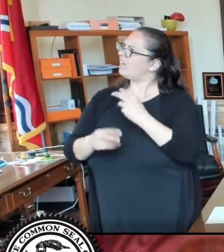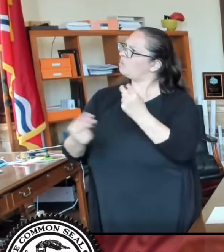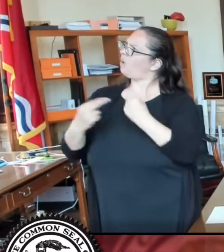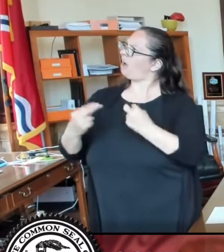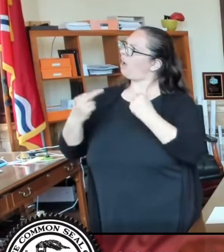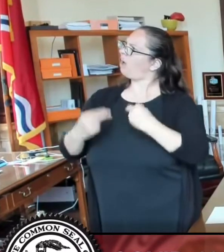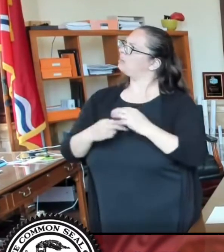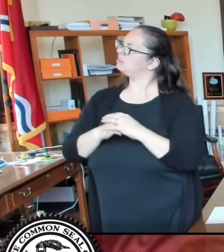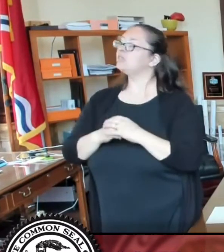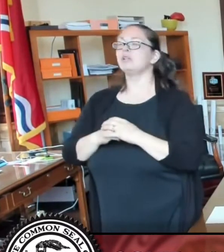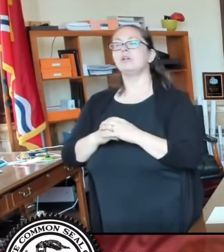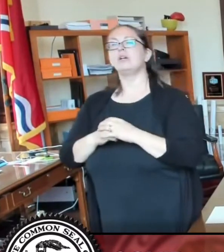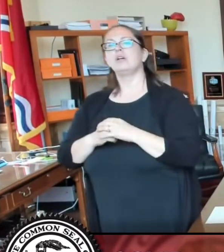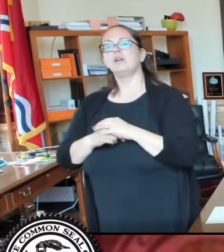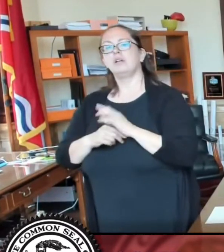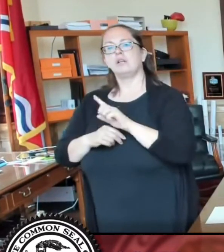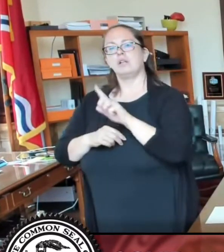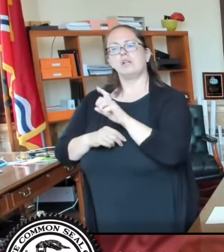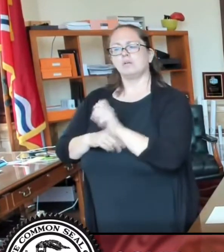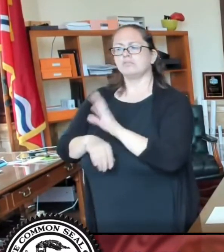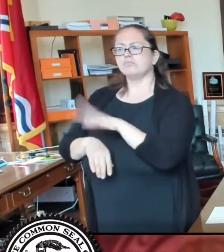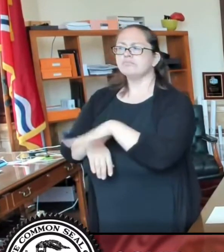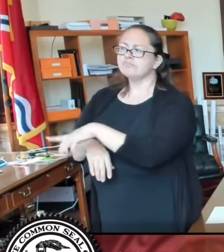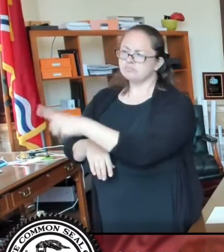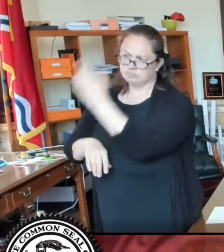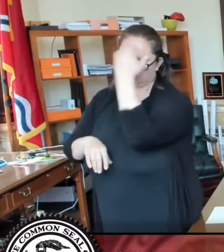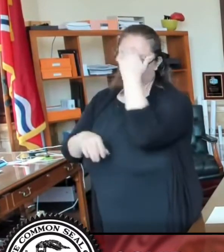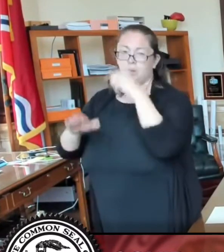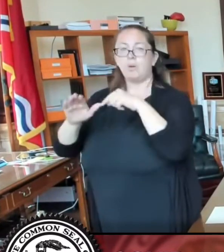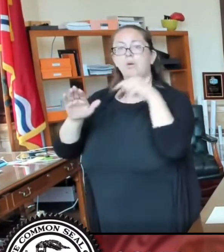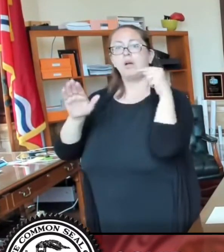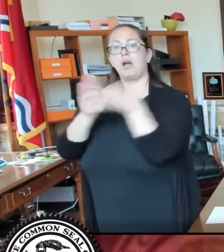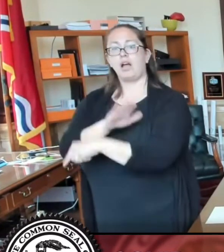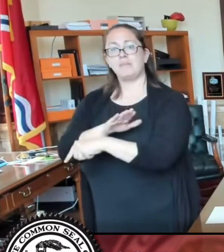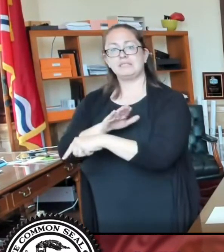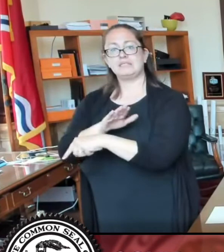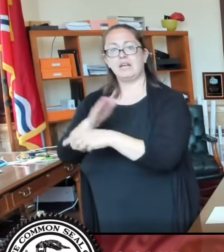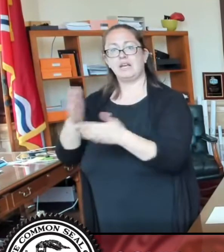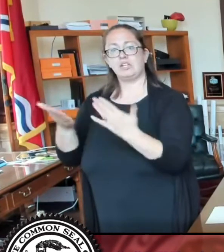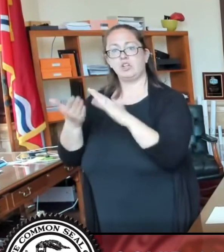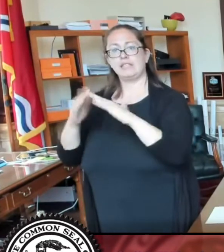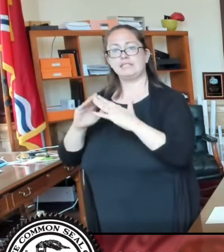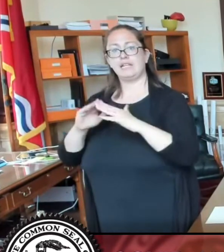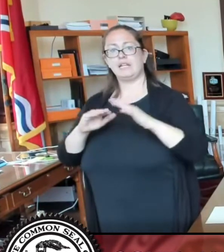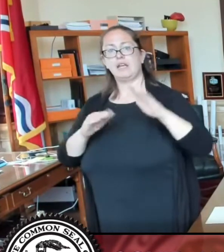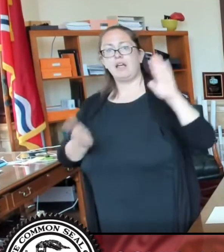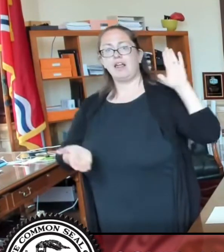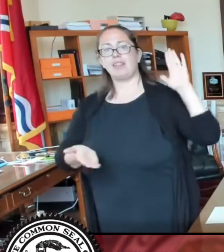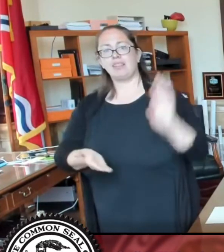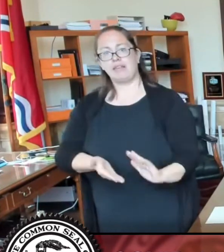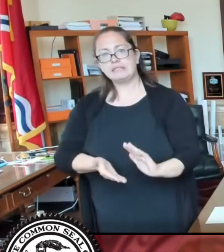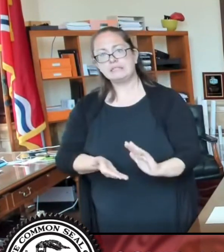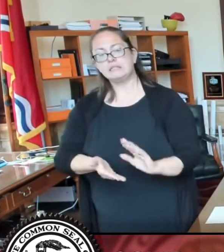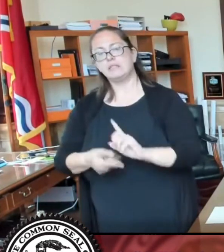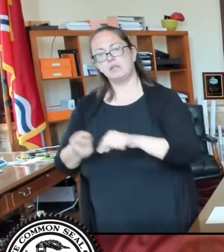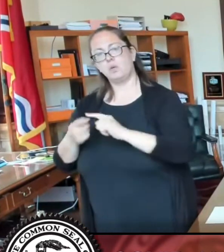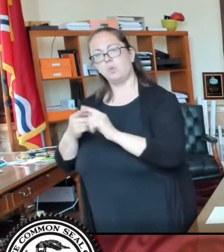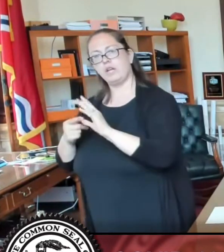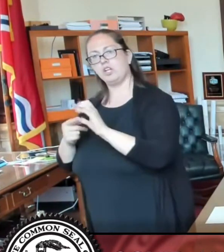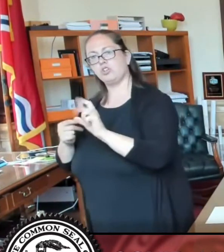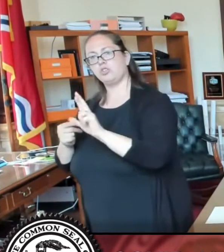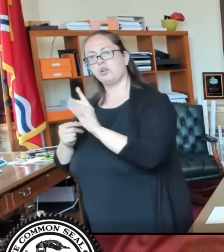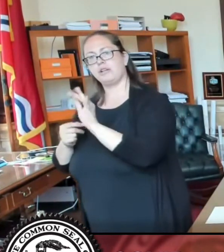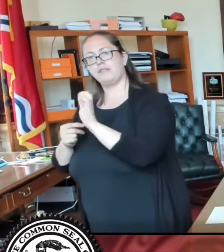Her question is if you happen to know if homicides in the city were lower when we had a curfew a couple of